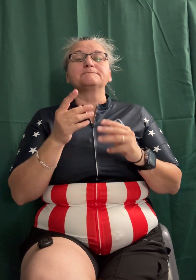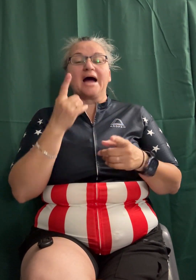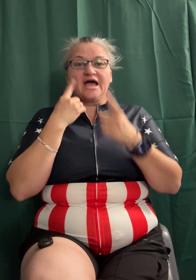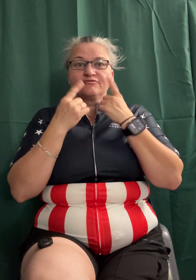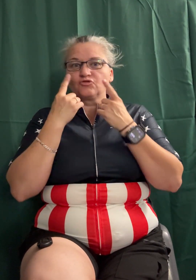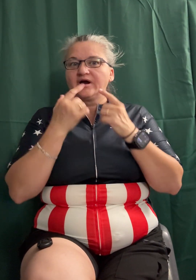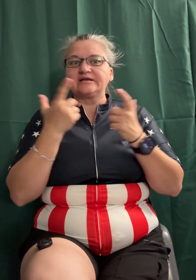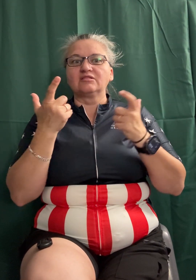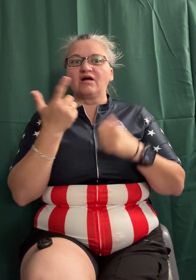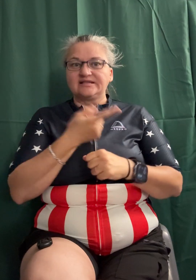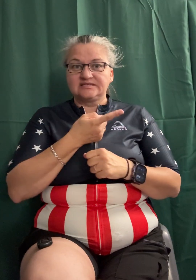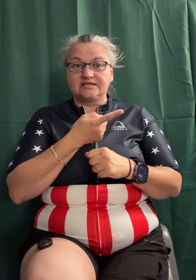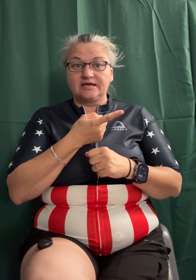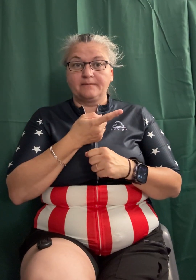I have cried a lot today.